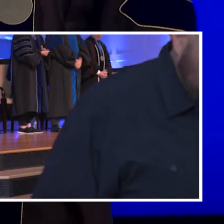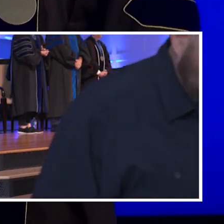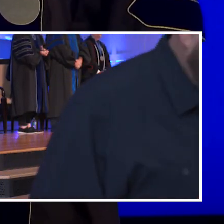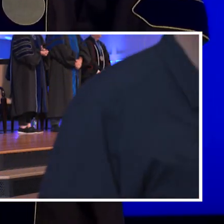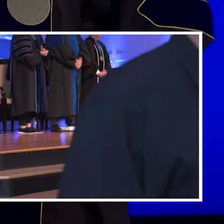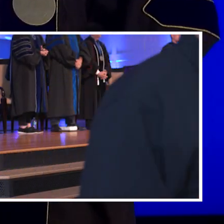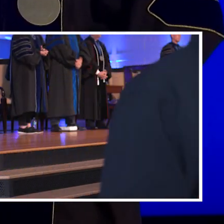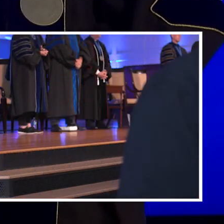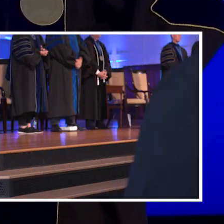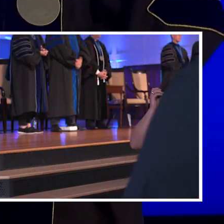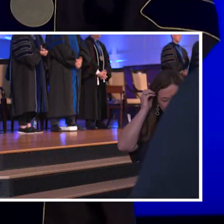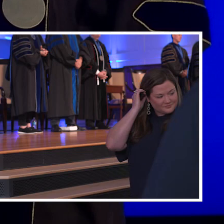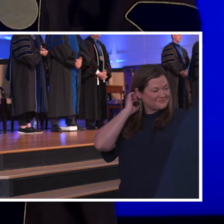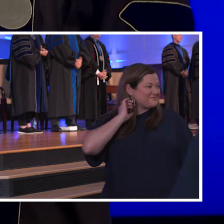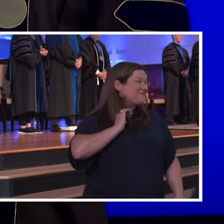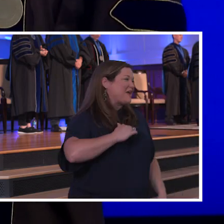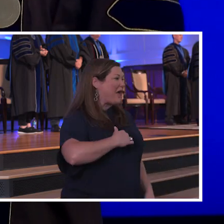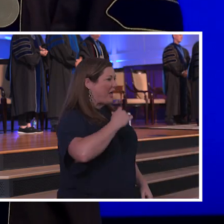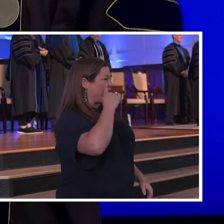you. I thought you would find that special.